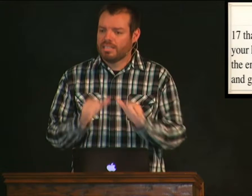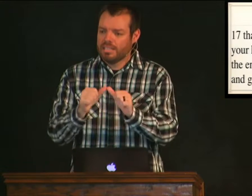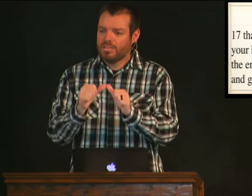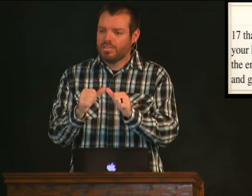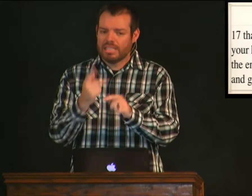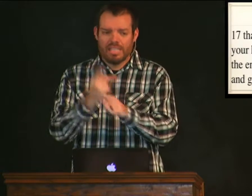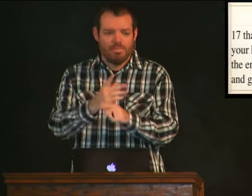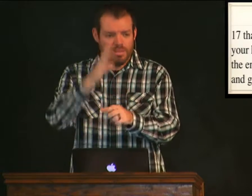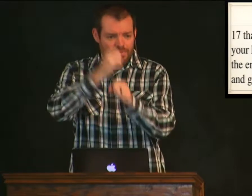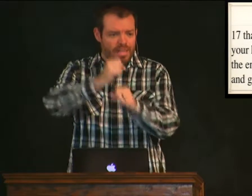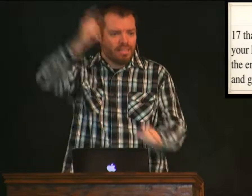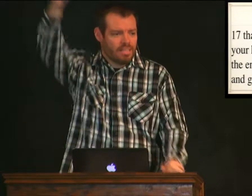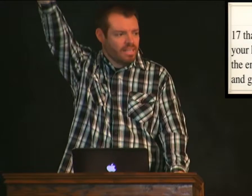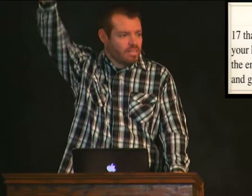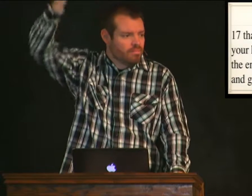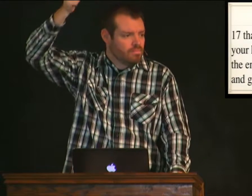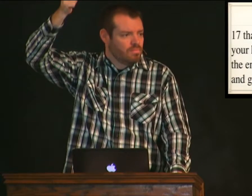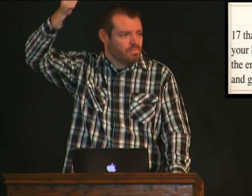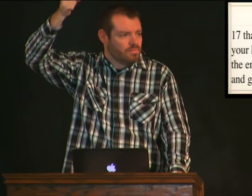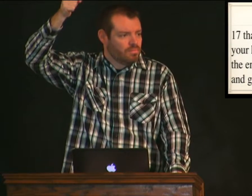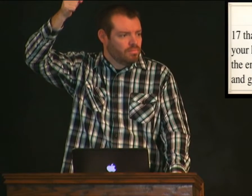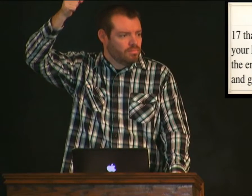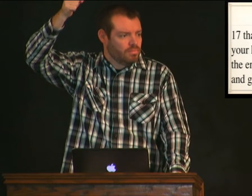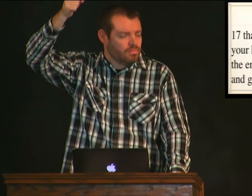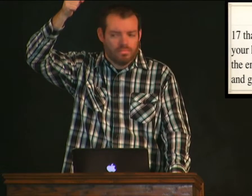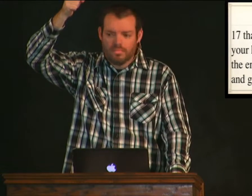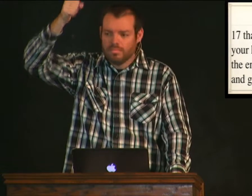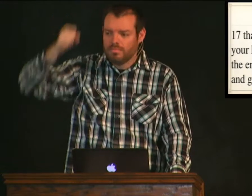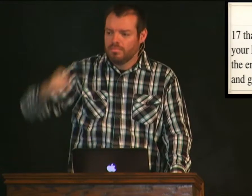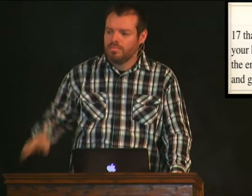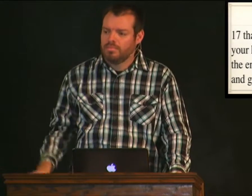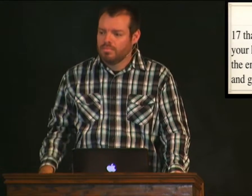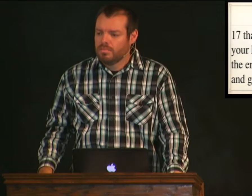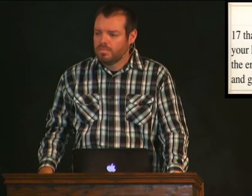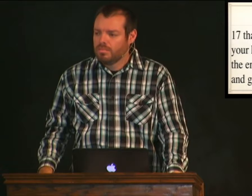So what continues keeping your faith in Him.